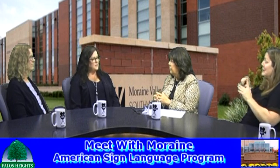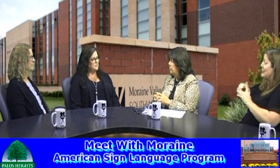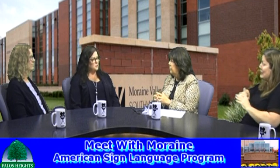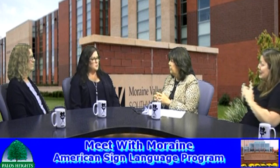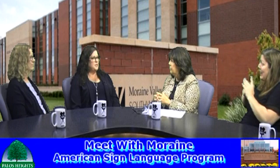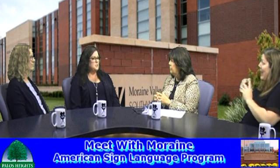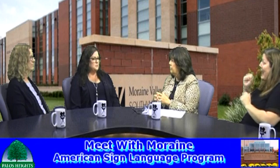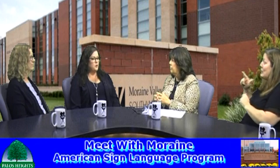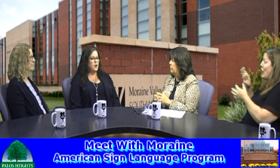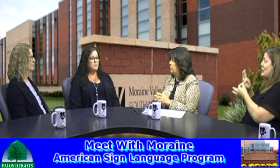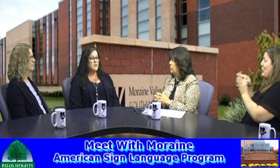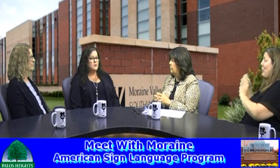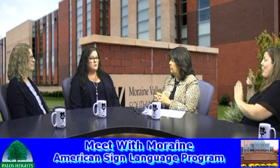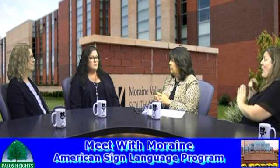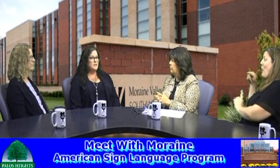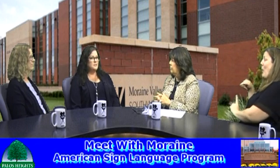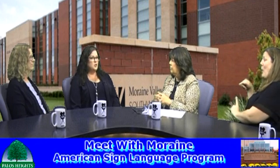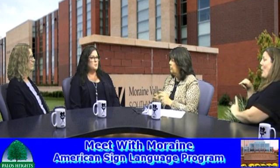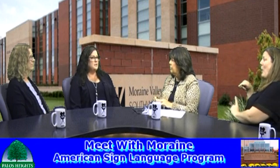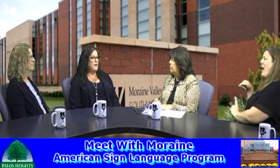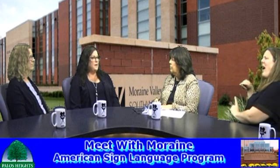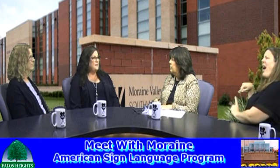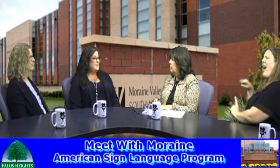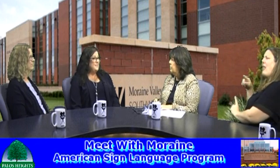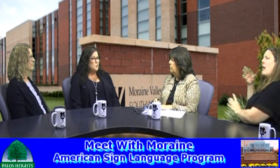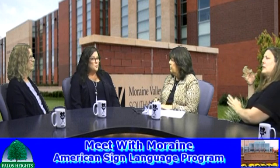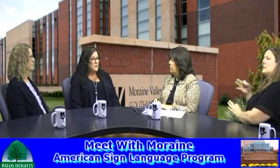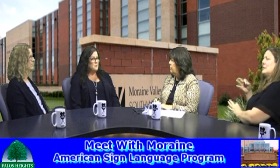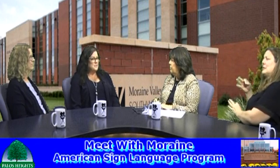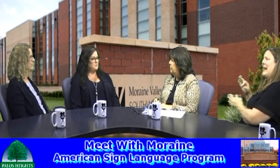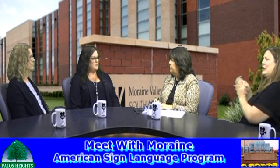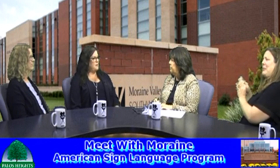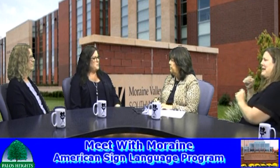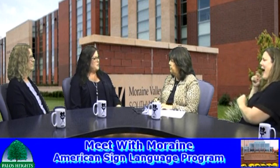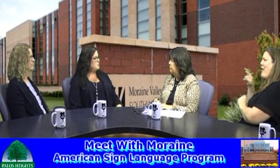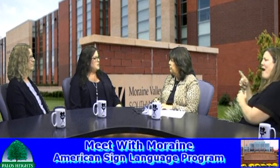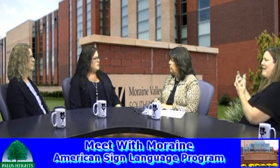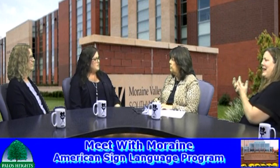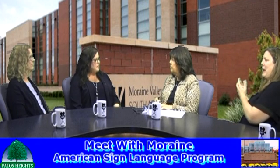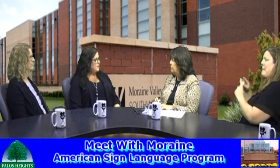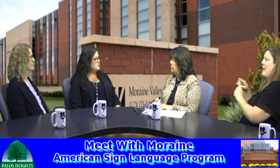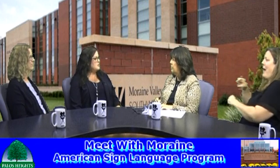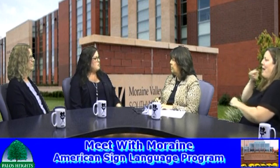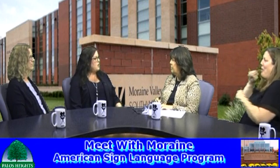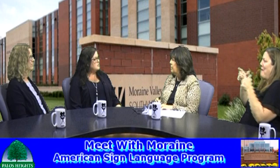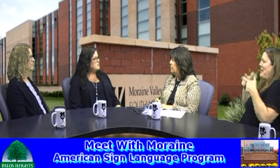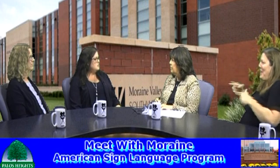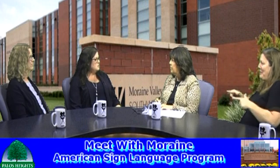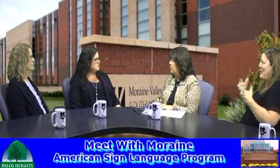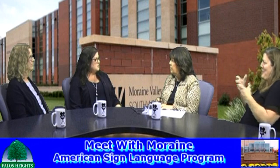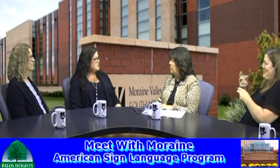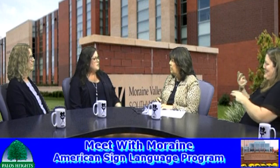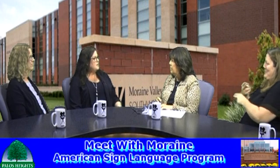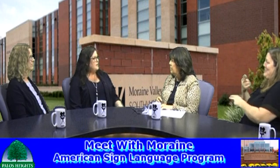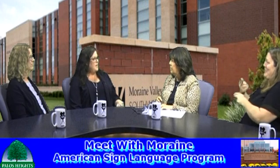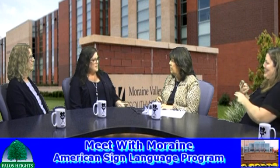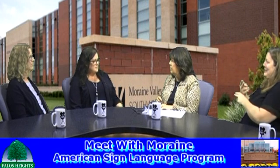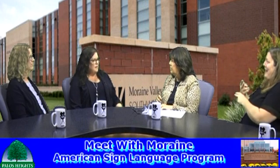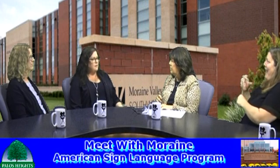in the ASL interpretation program who then determined that interpreting wasn't for them, but they really loved the language and they wanted to